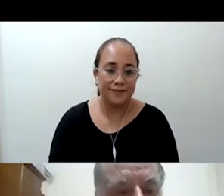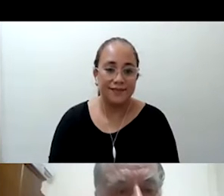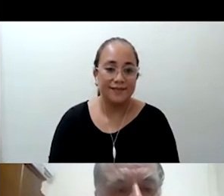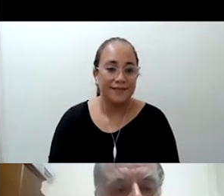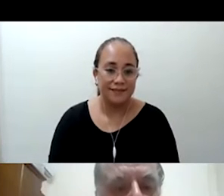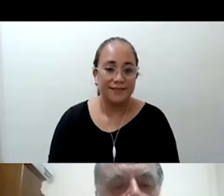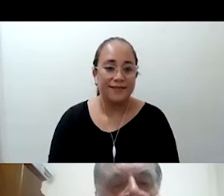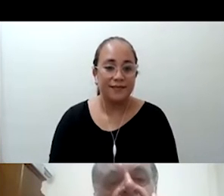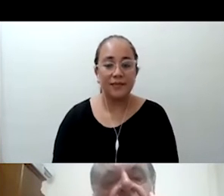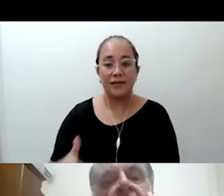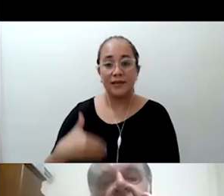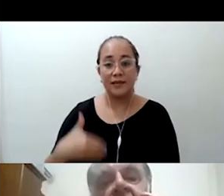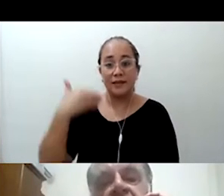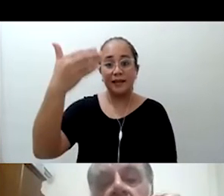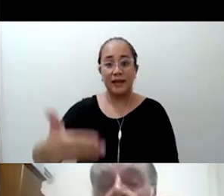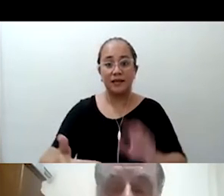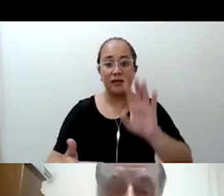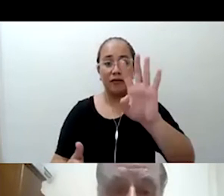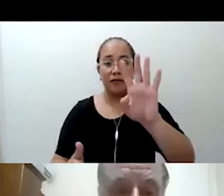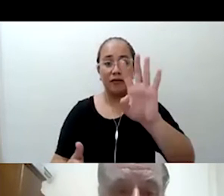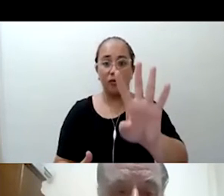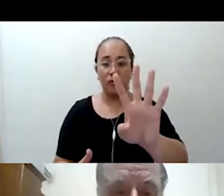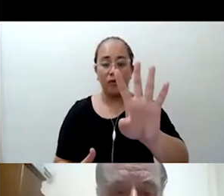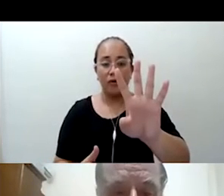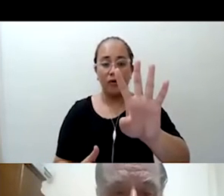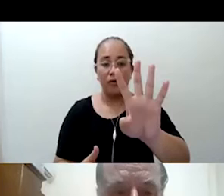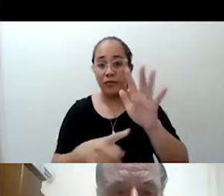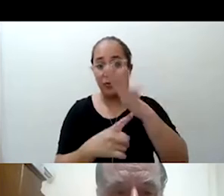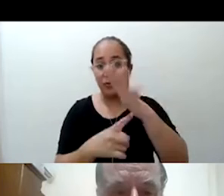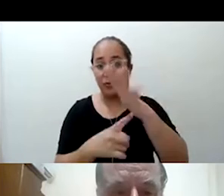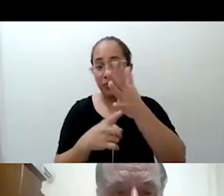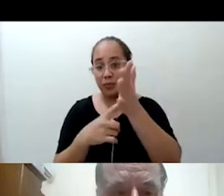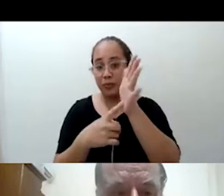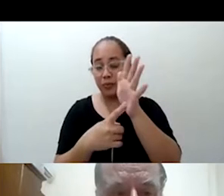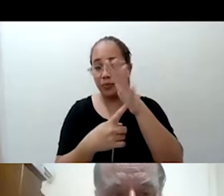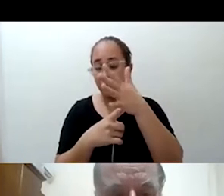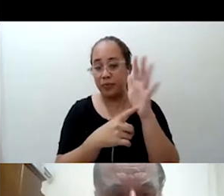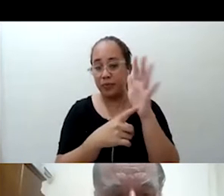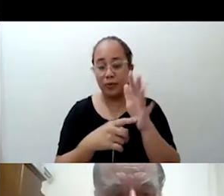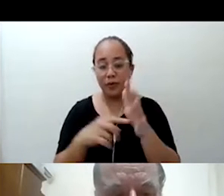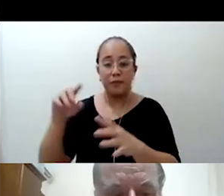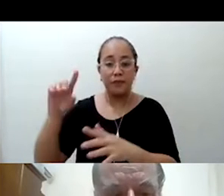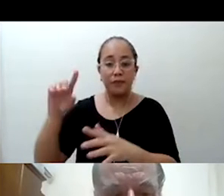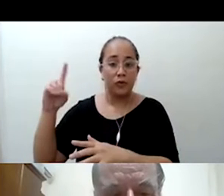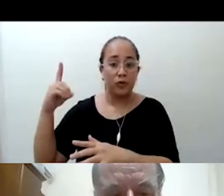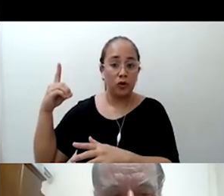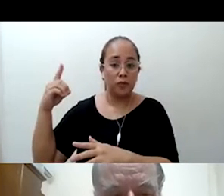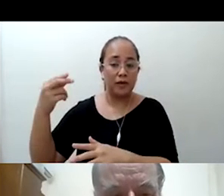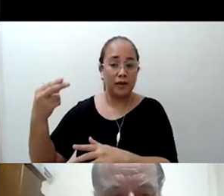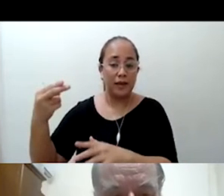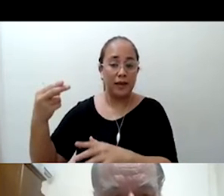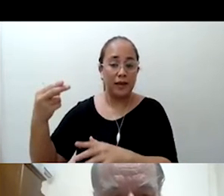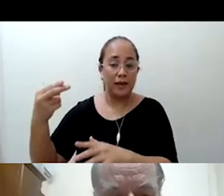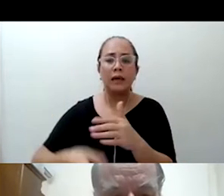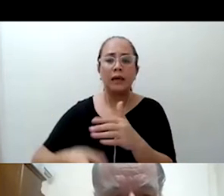Okay, number 4. After you do the palm orientation of the dominant hand, what do you do next?